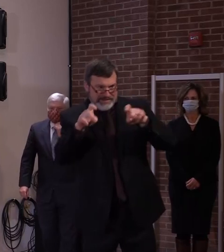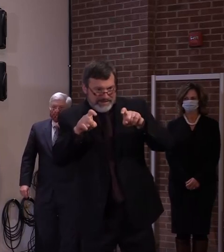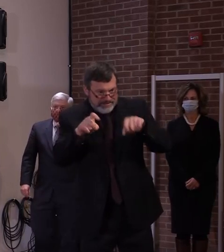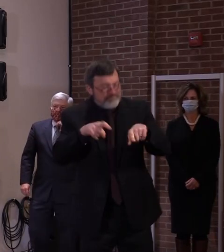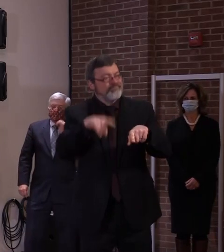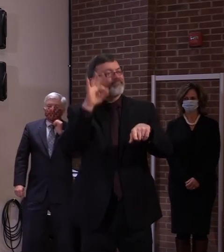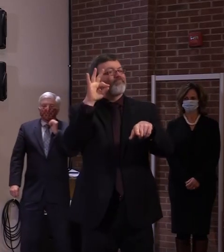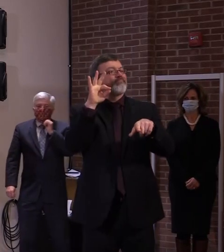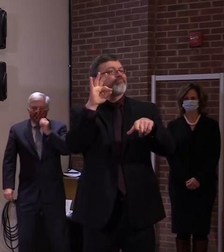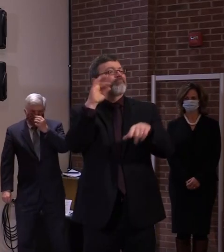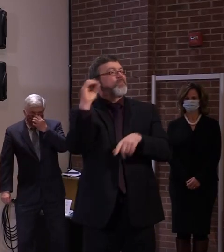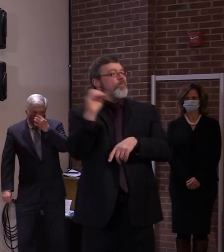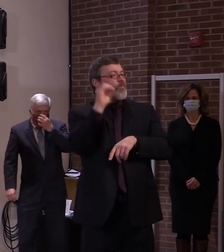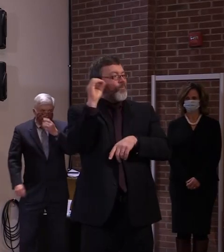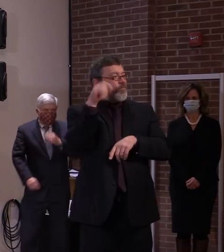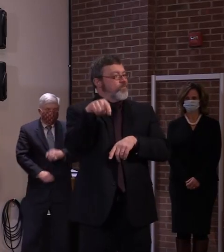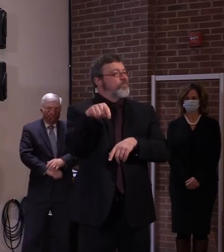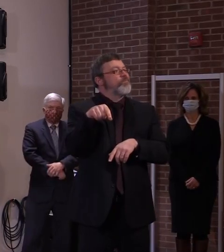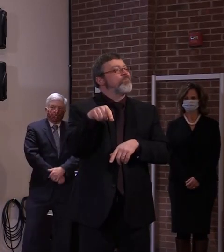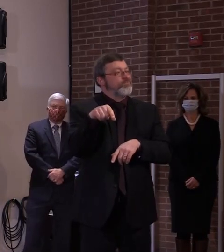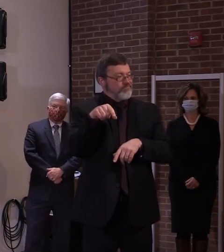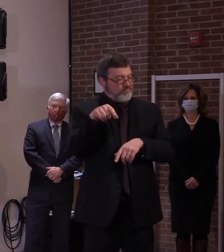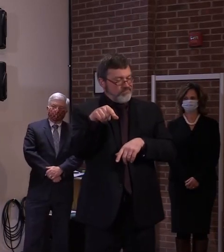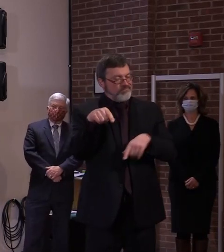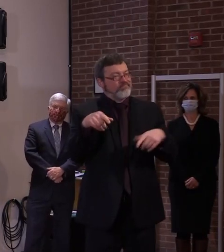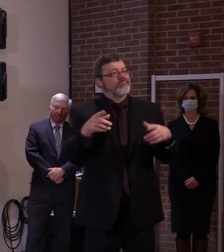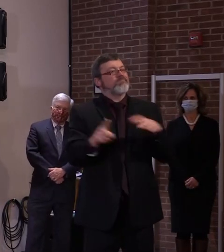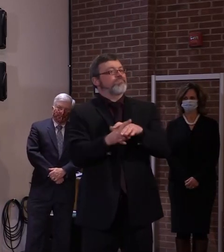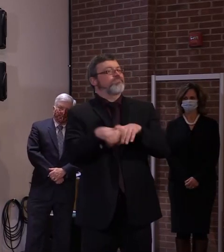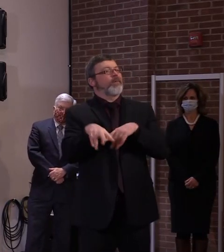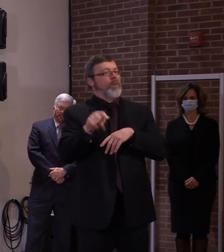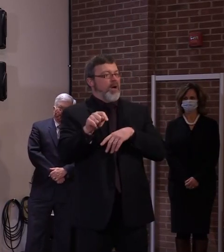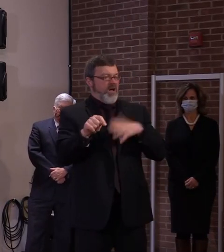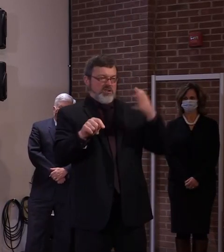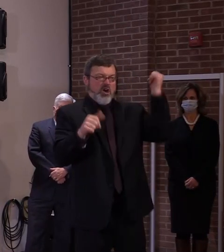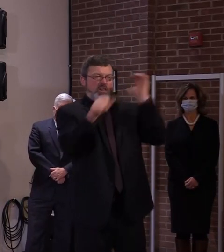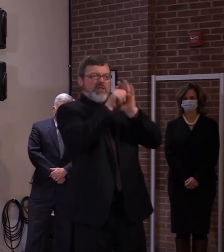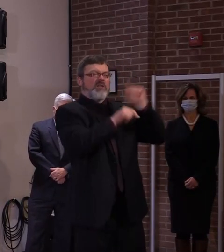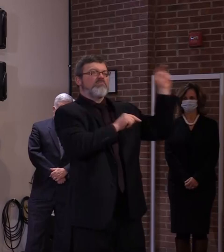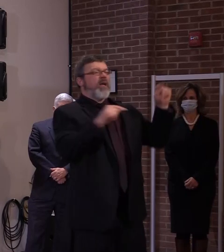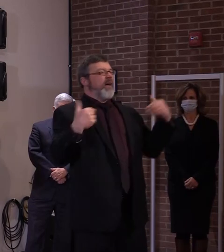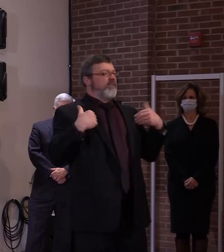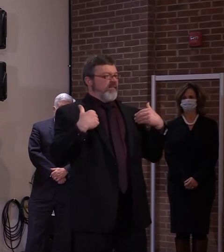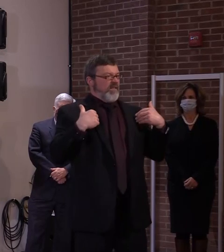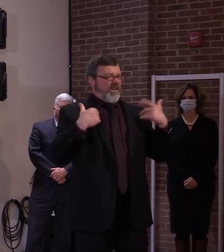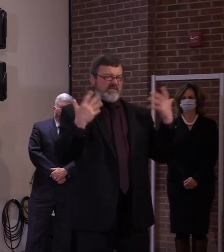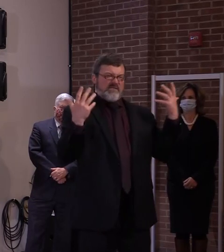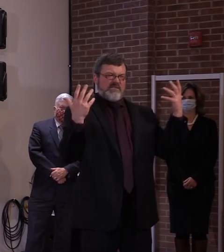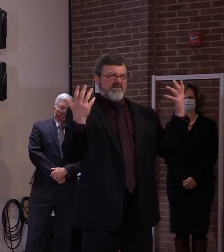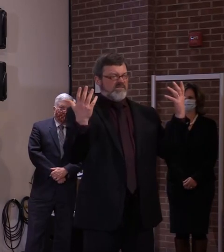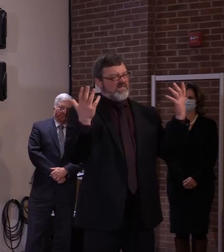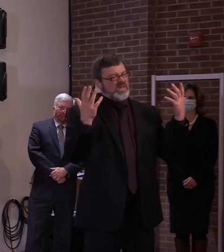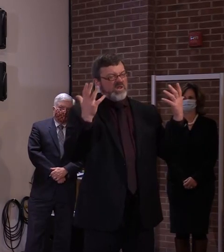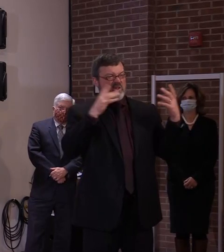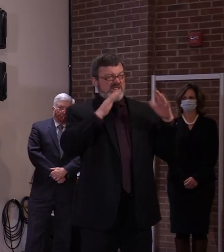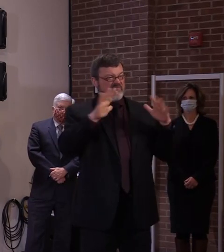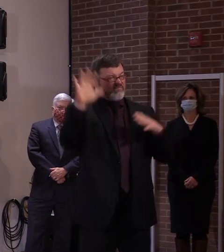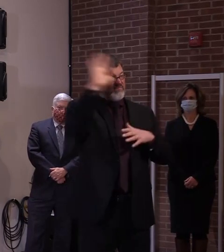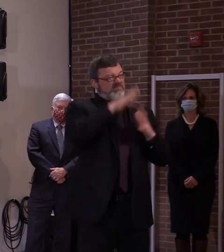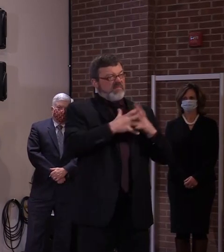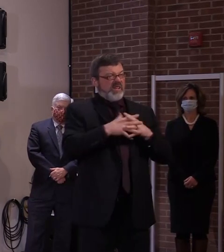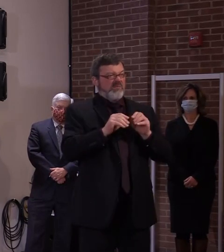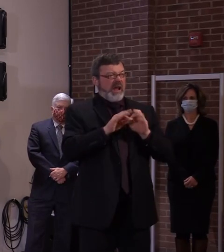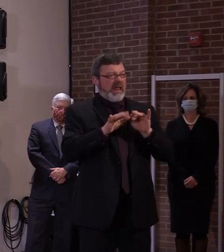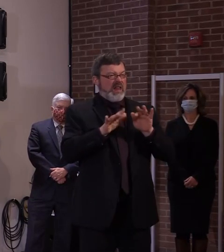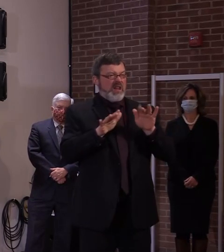as well. Omicron is here and likely has been for several weeks. Keep in mind that